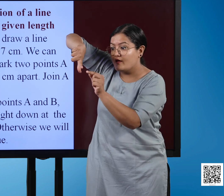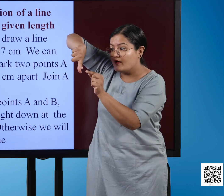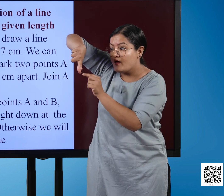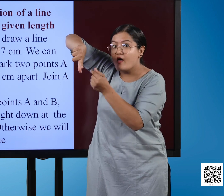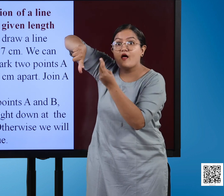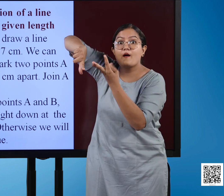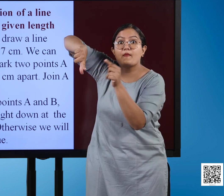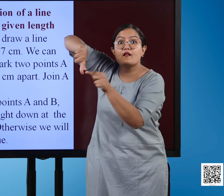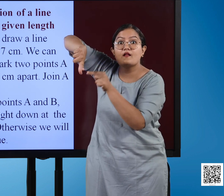apart.